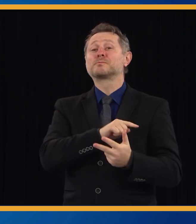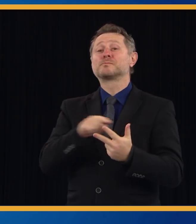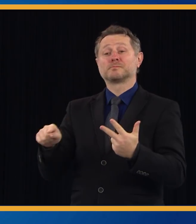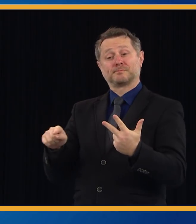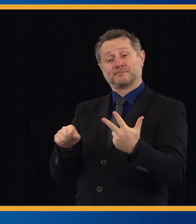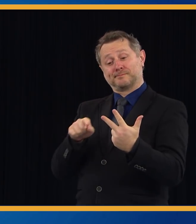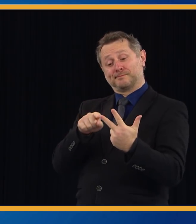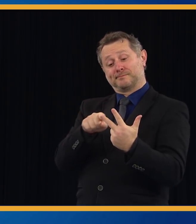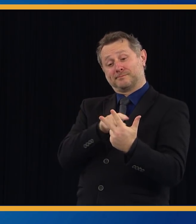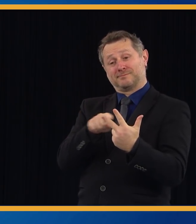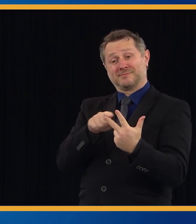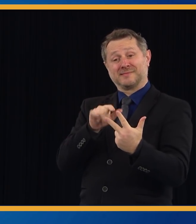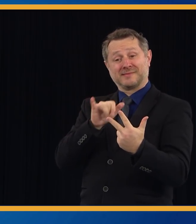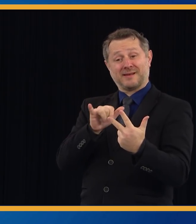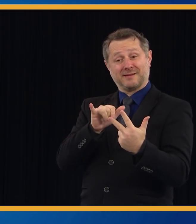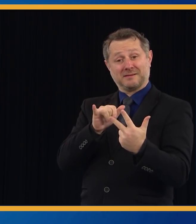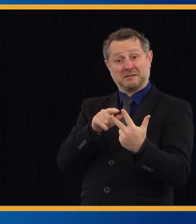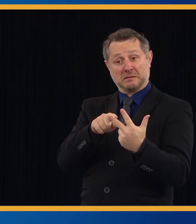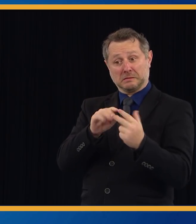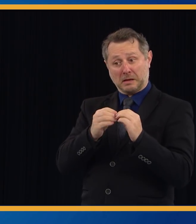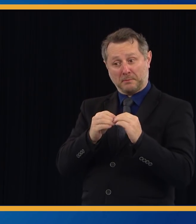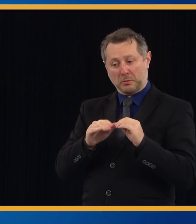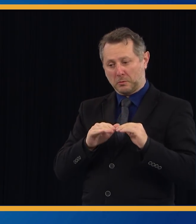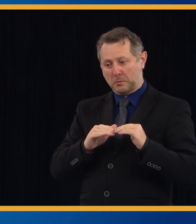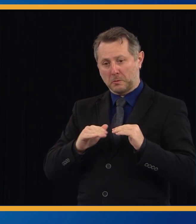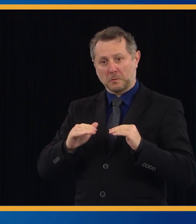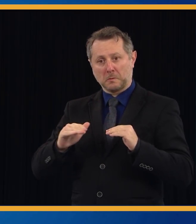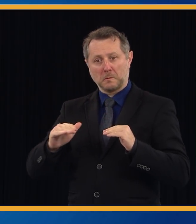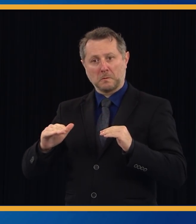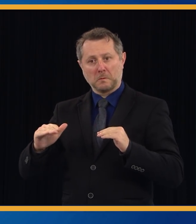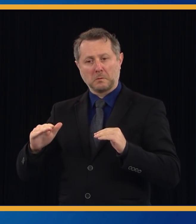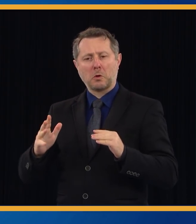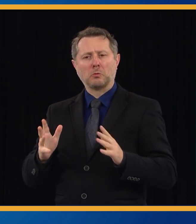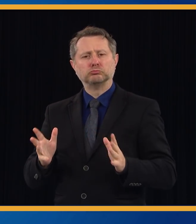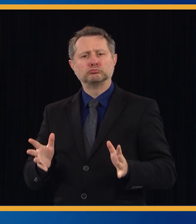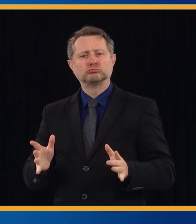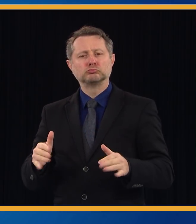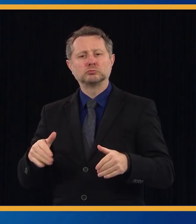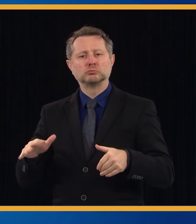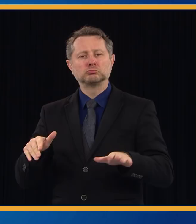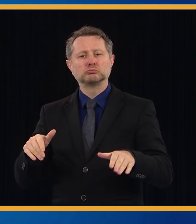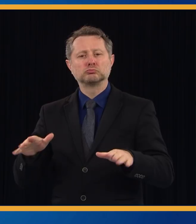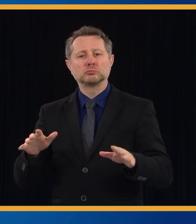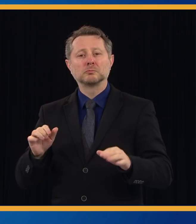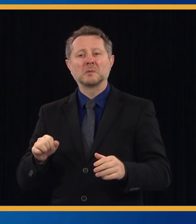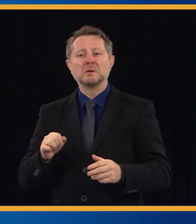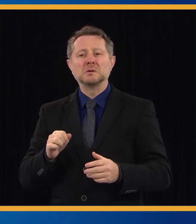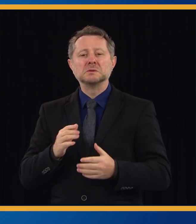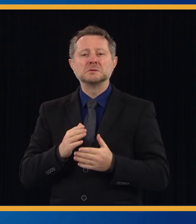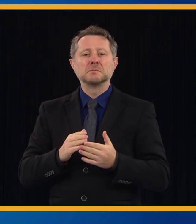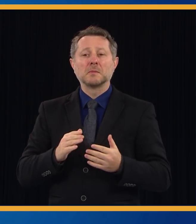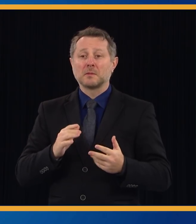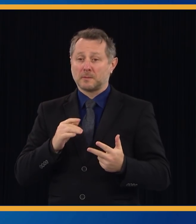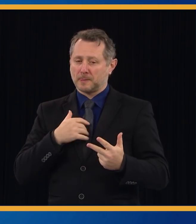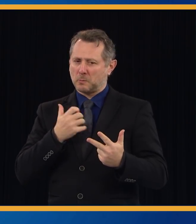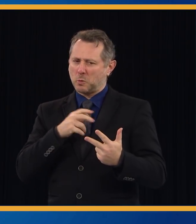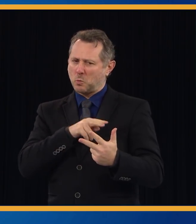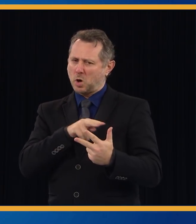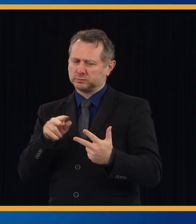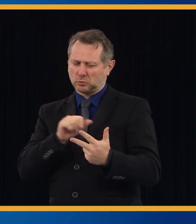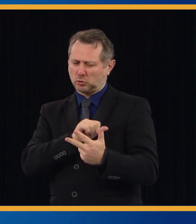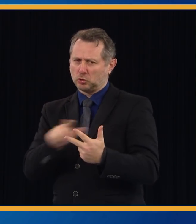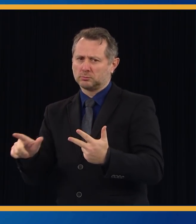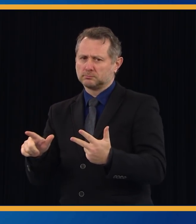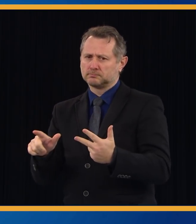valve. So you open the valve a little bit. Phase one, watch those dials like a hawk, and then